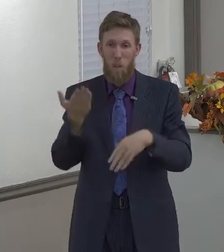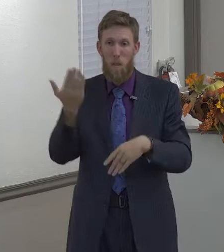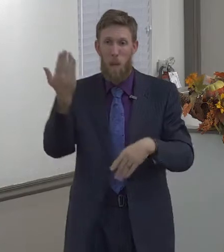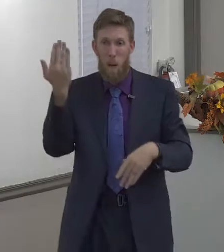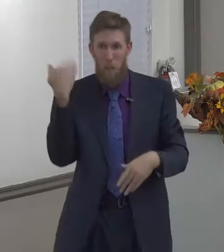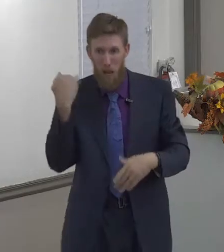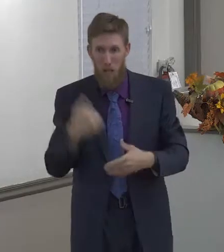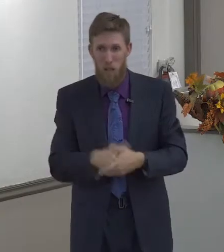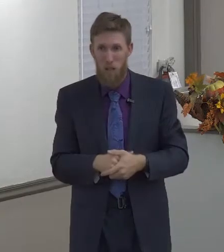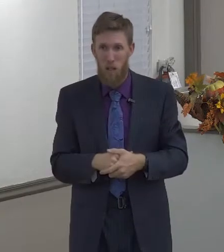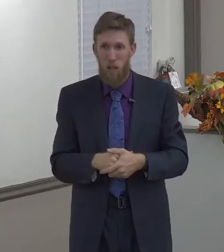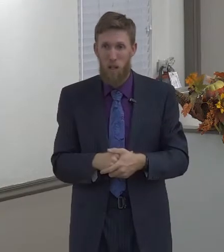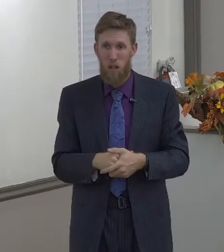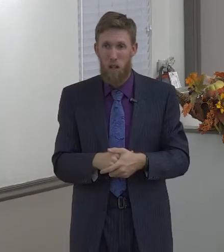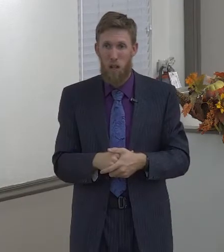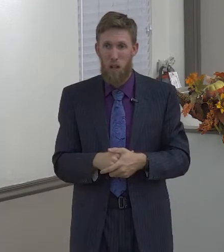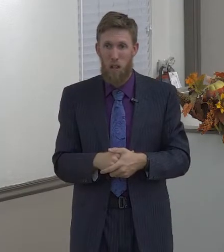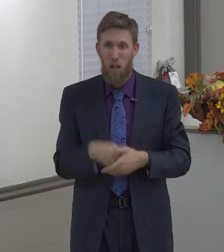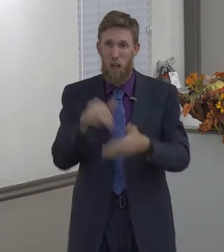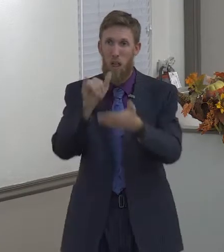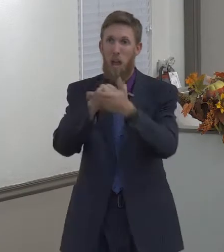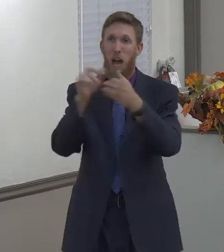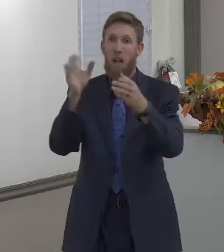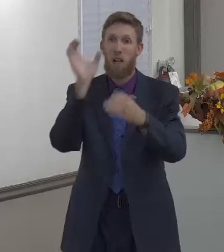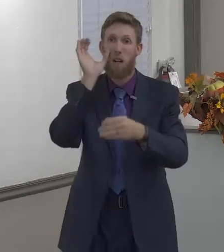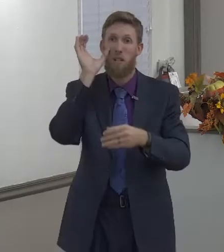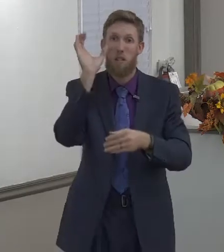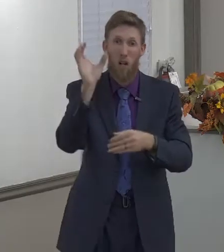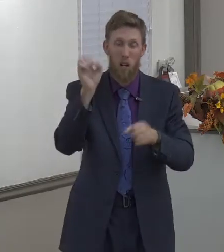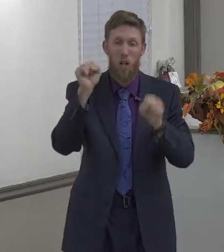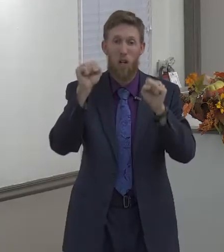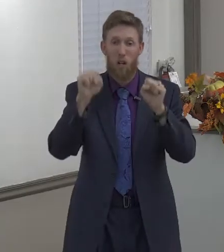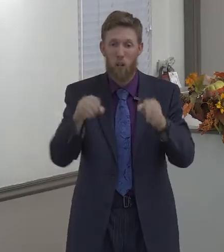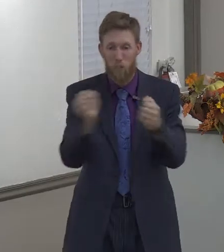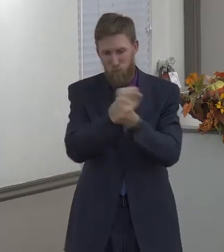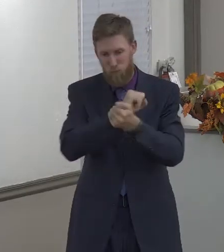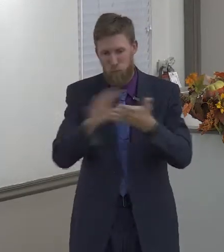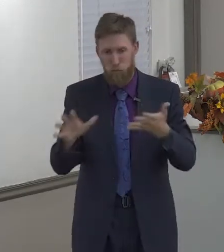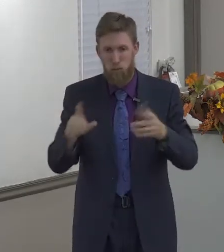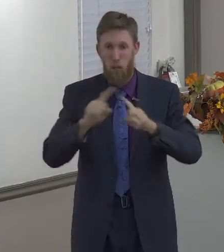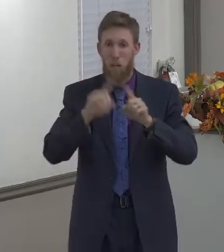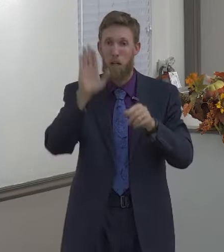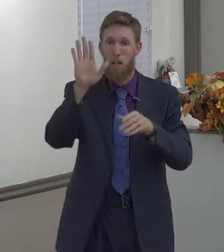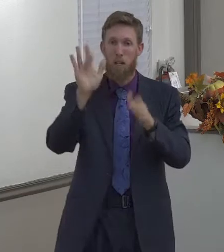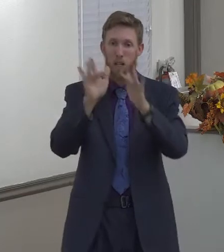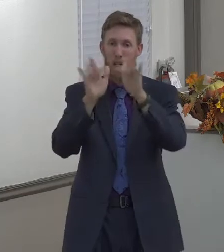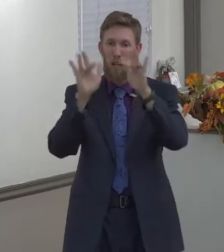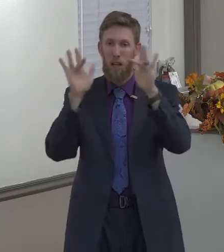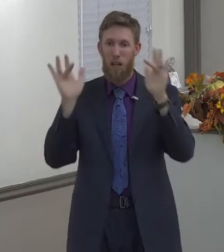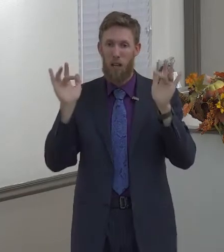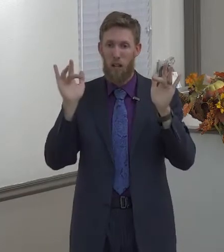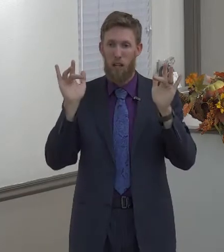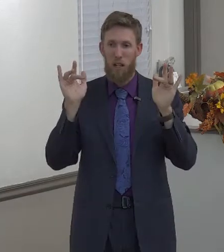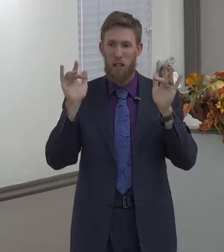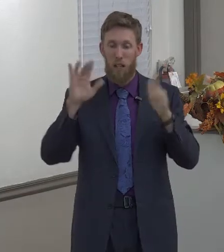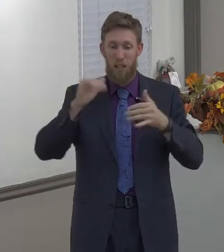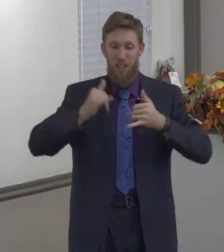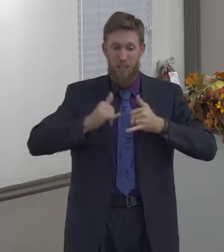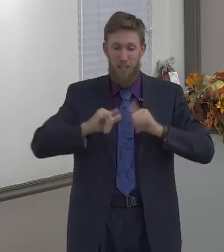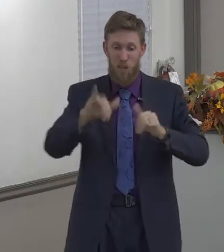because it looks like things are happening doesn't mean it's the place God inhabits. Doesn't mean it's a